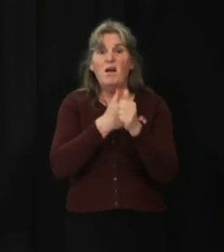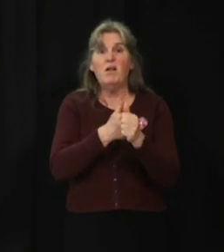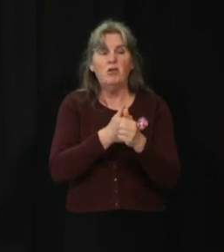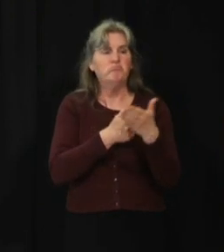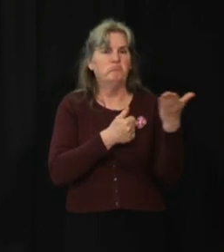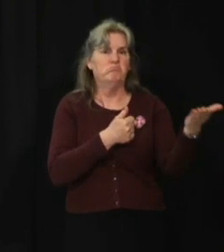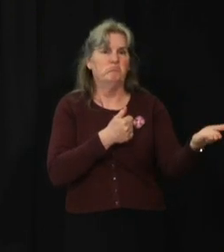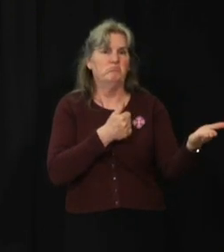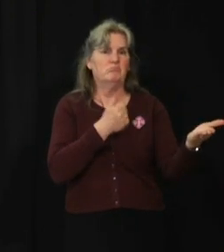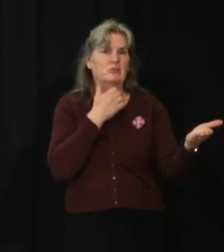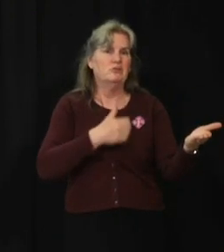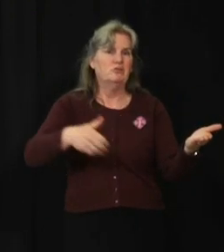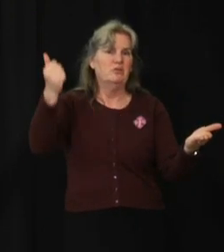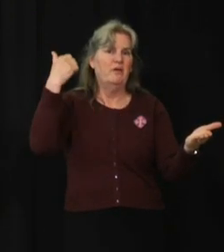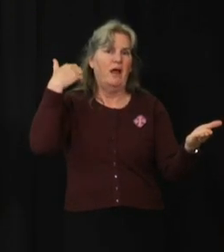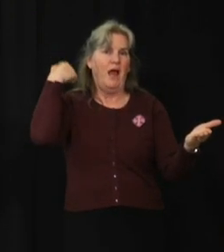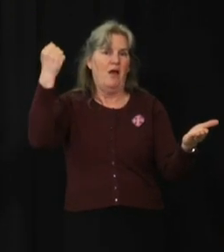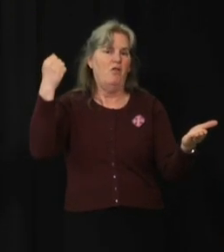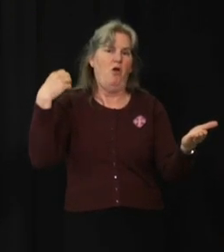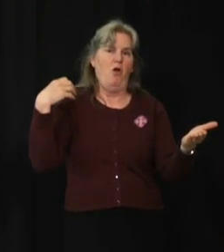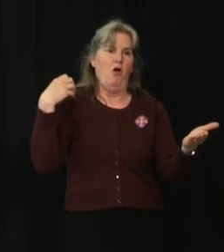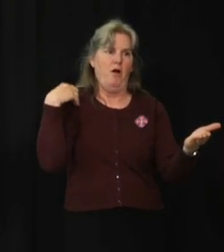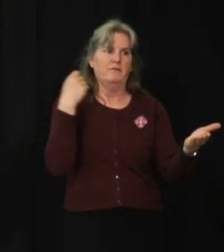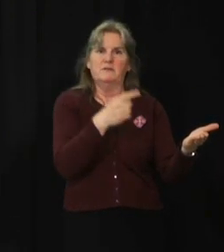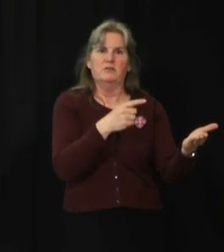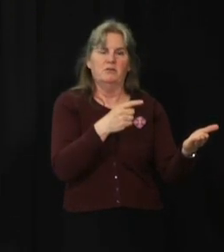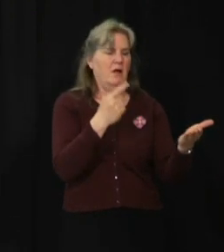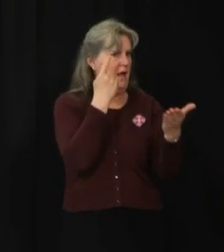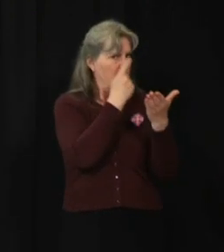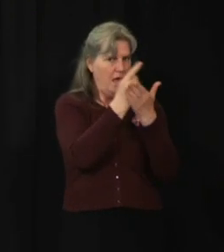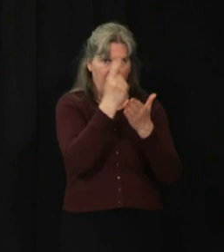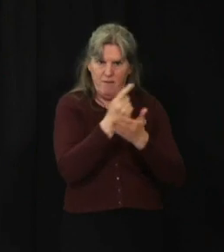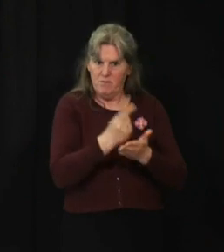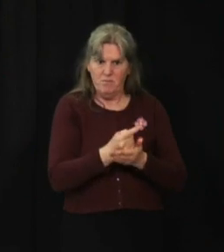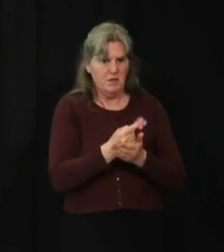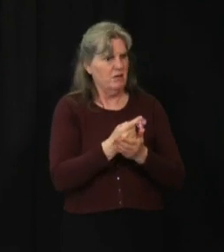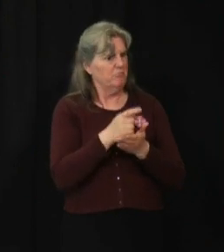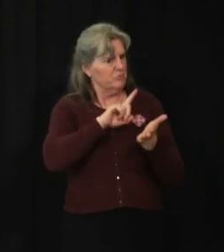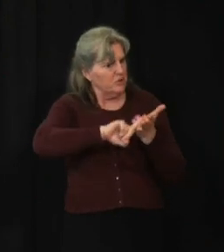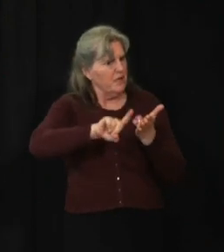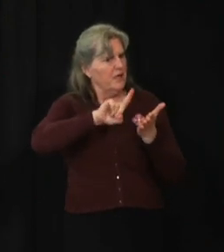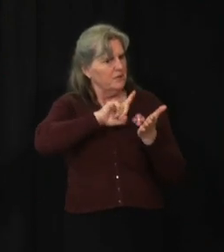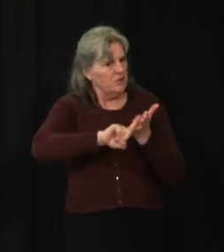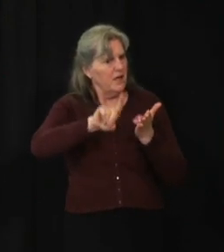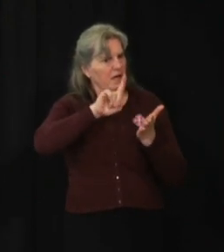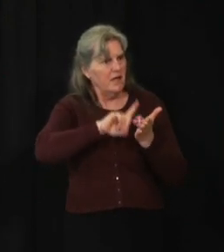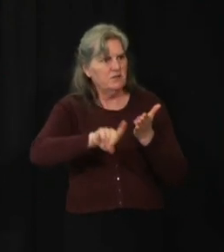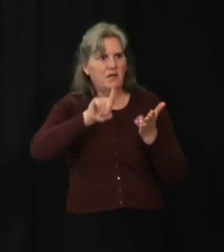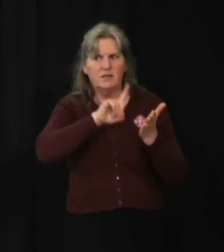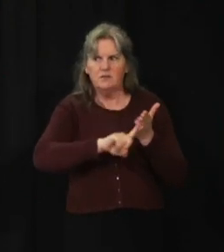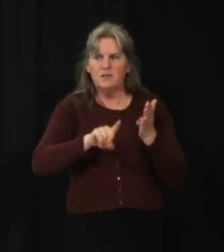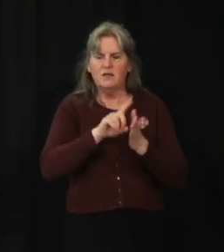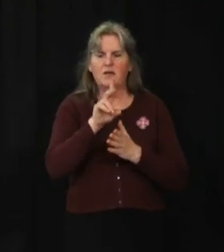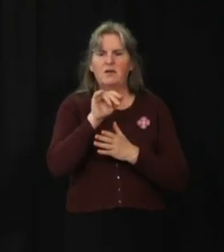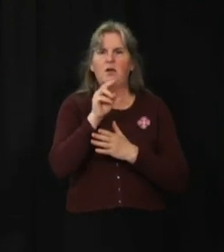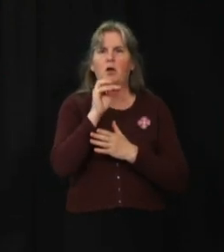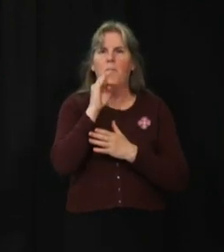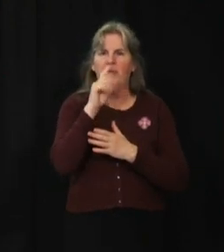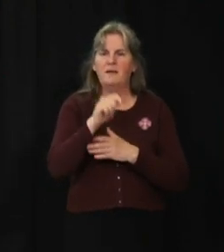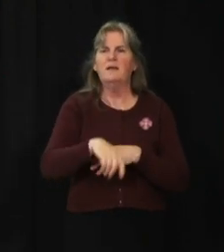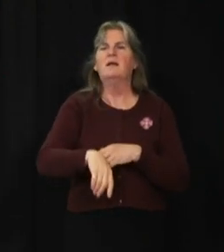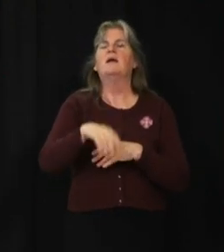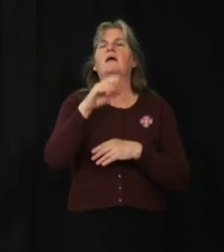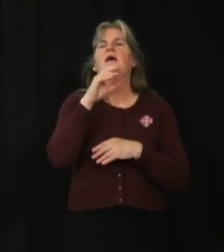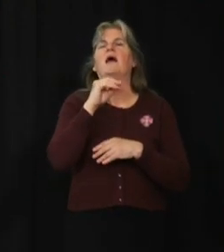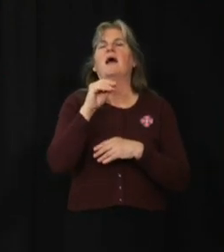Health. On a weekly basis, we have check-ins from Dermot and his team, John Stryker,